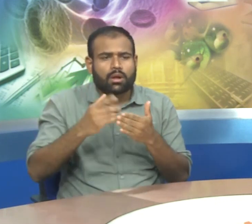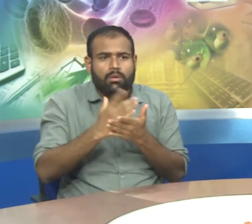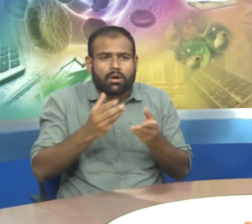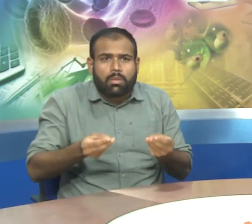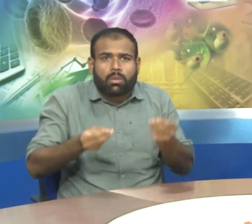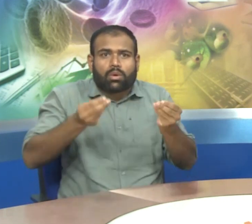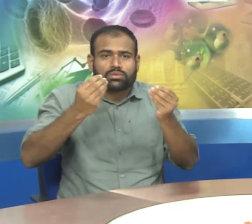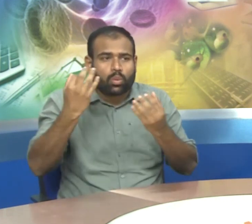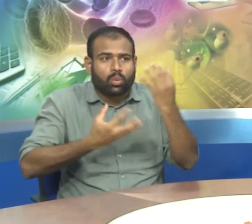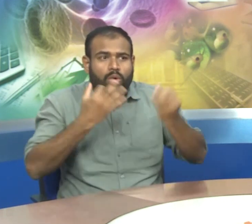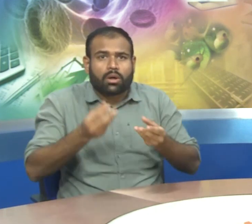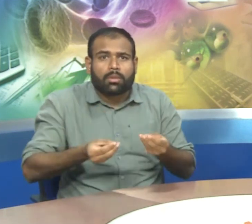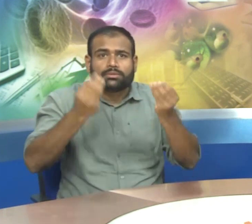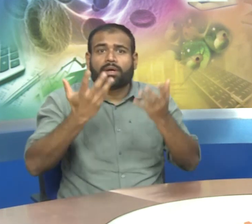In 20th century,